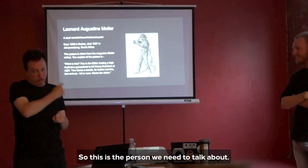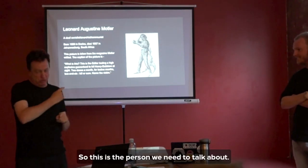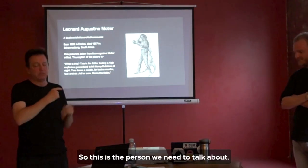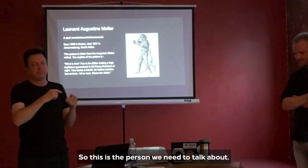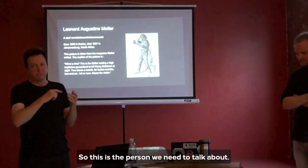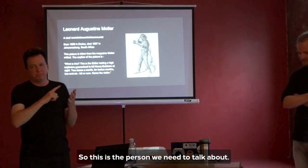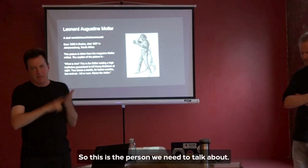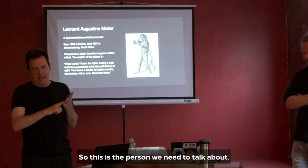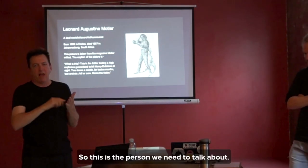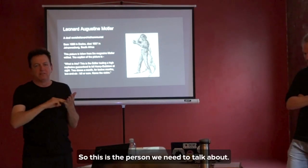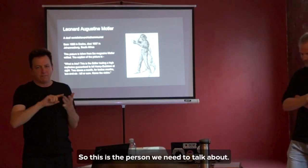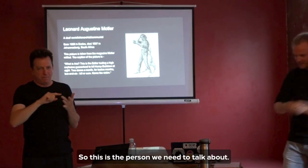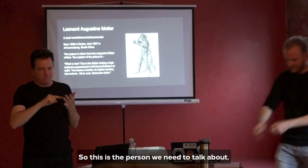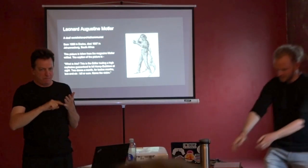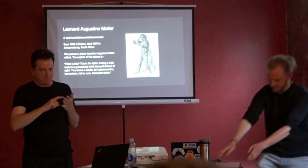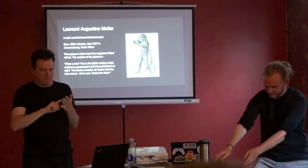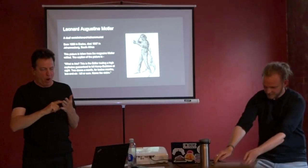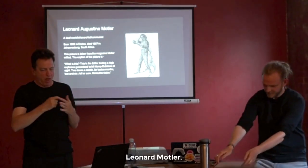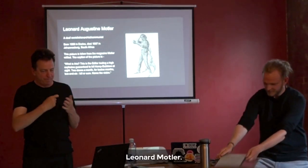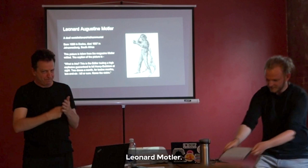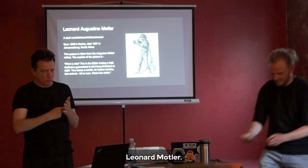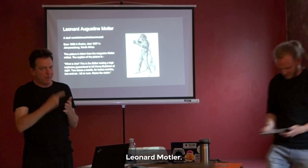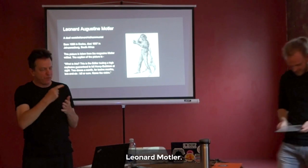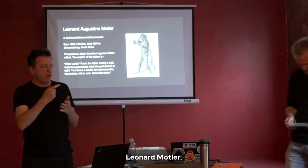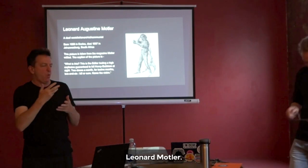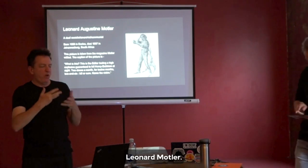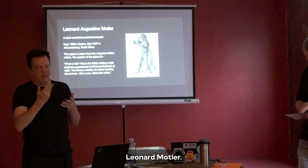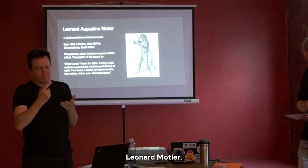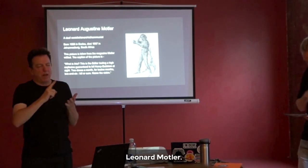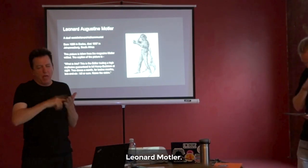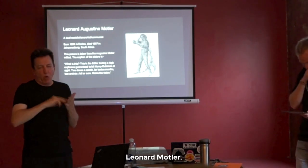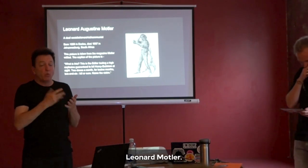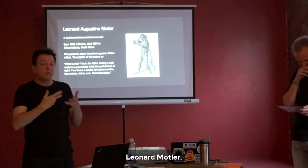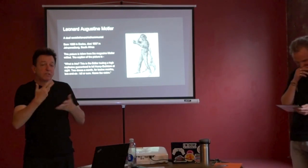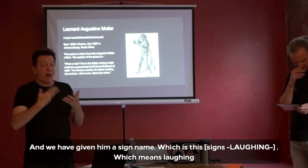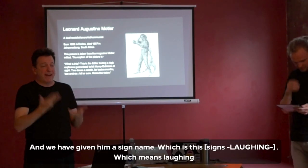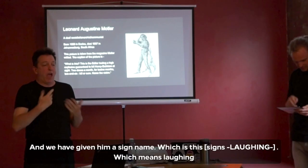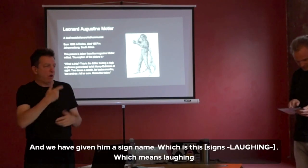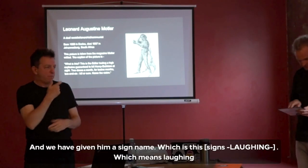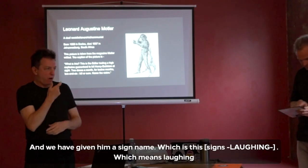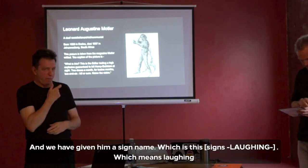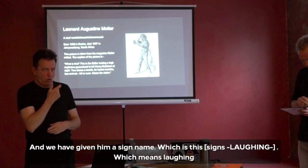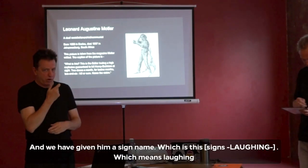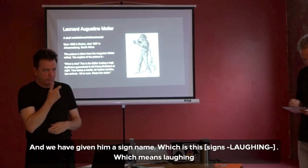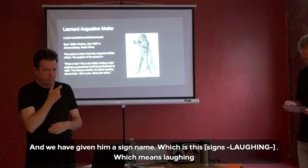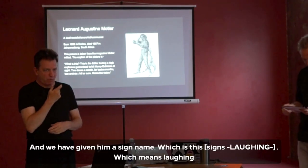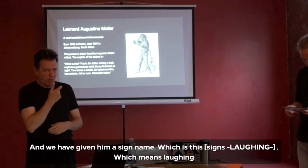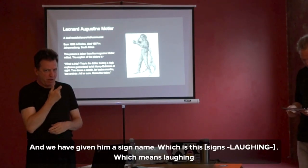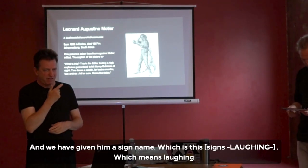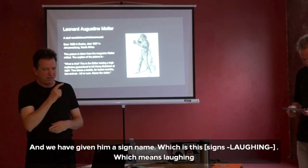So this is the person we're here to talk about, Leonard Motler. And we've given him a sign name, which is this,